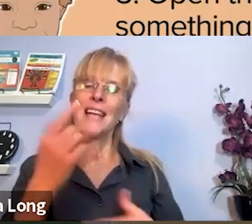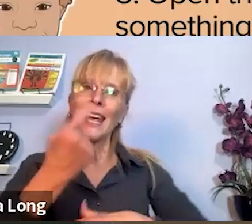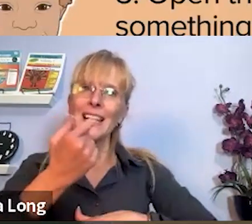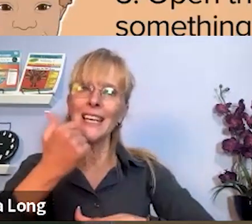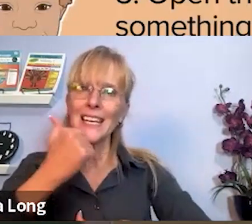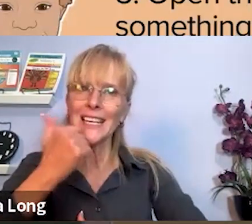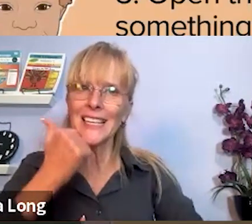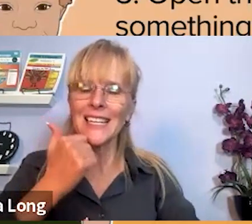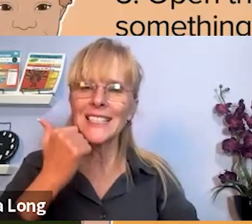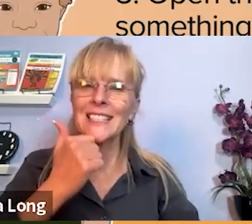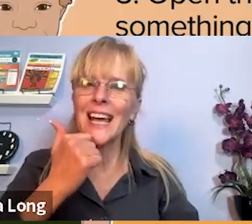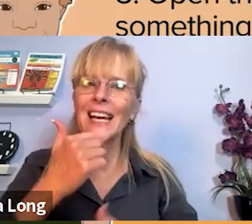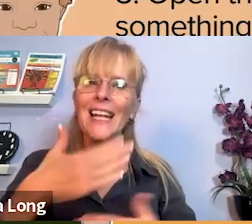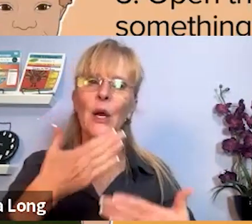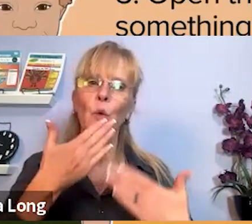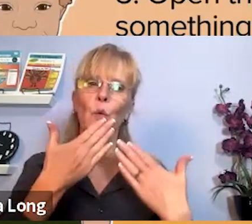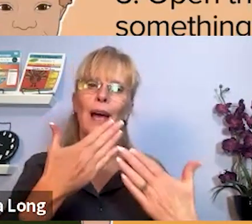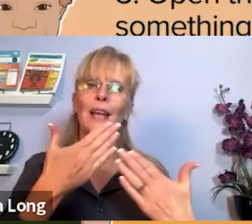So daily